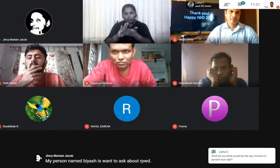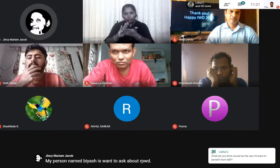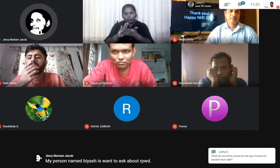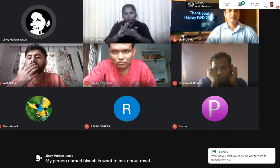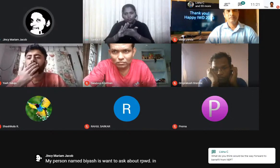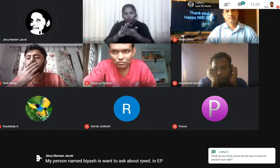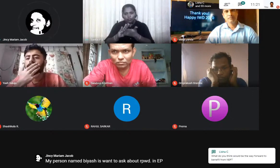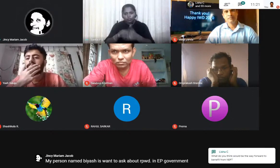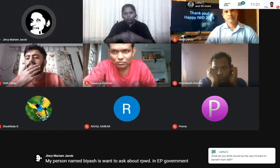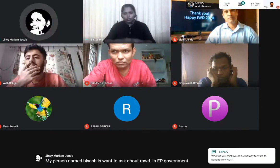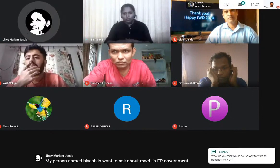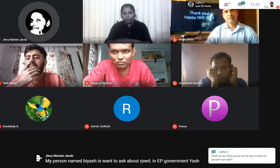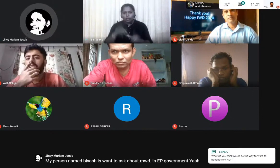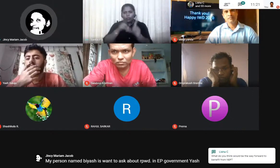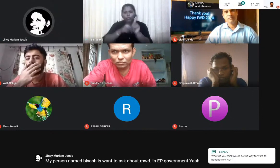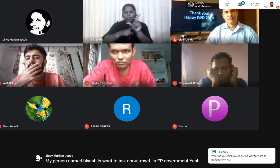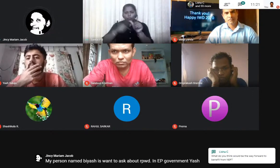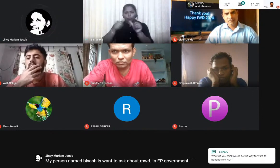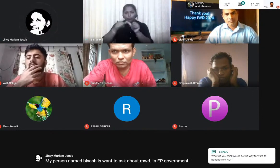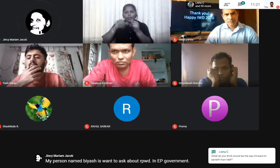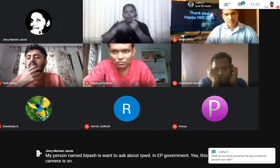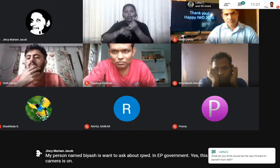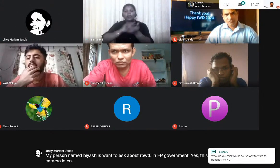Yash, his camera is on.